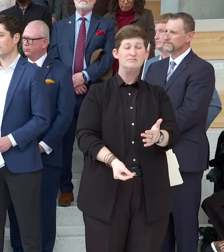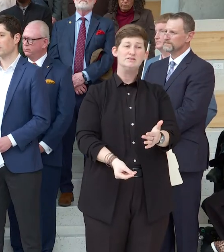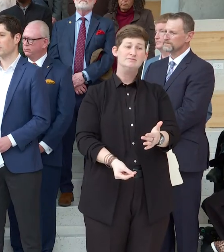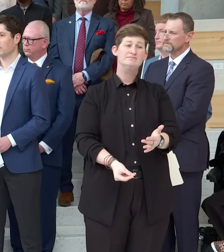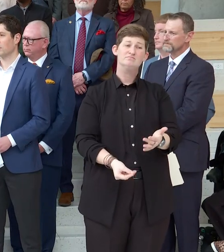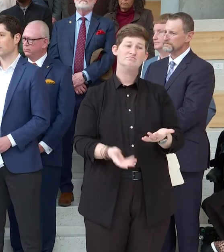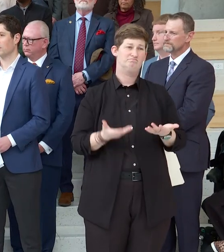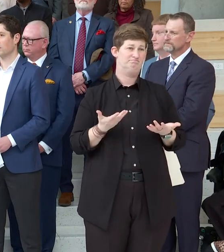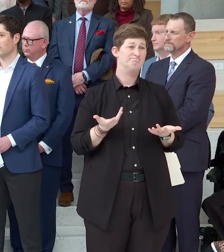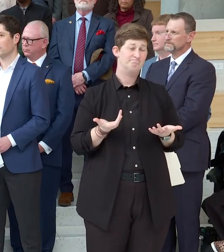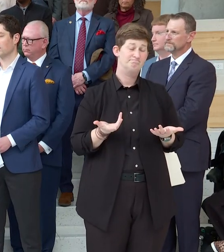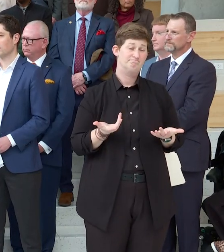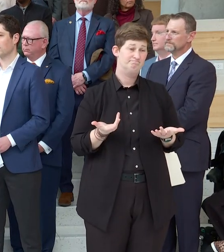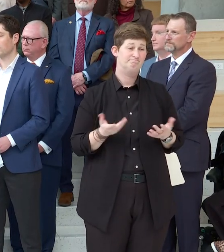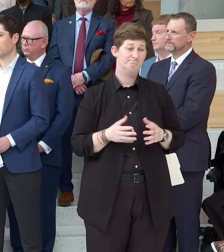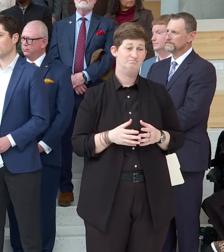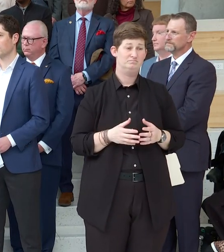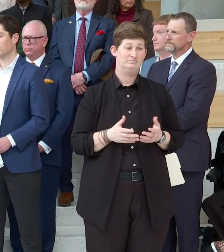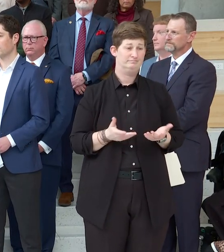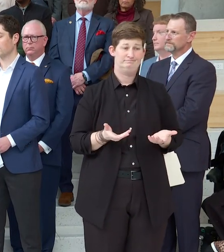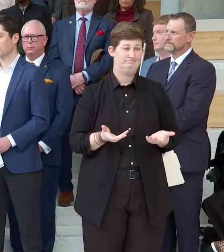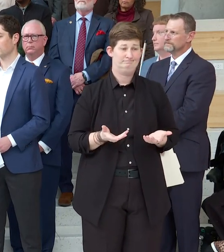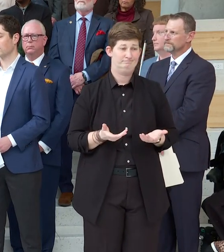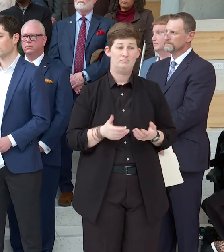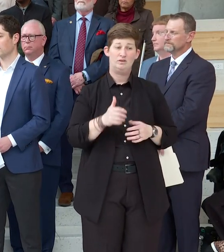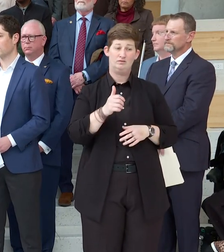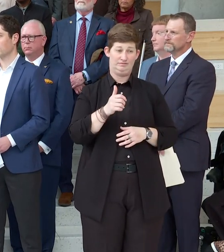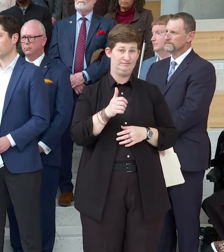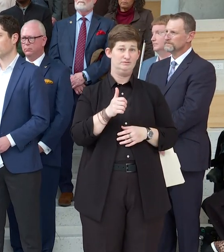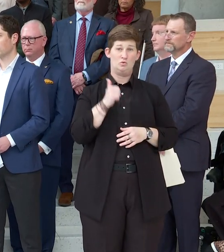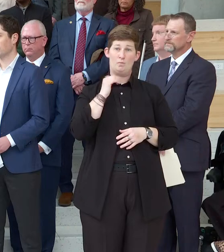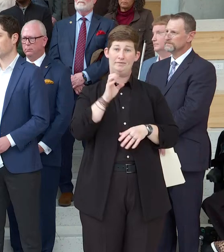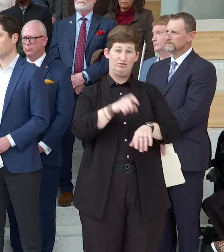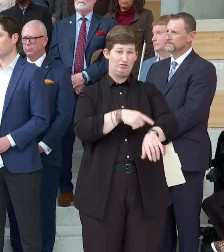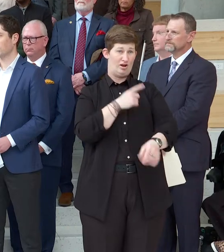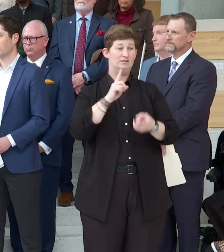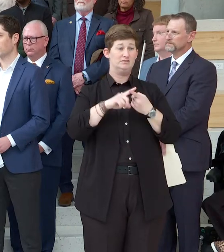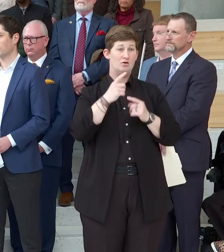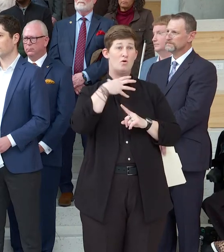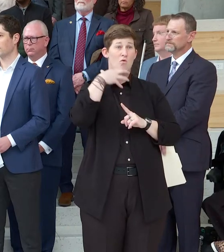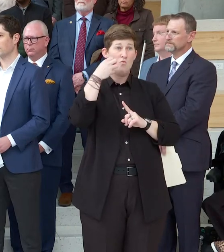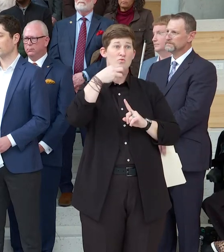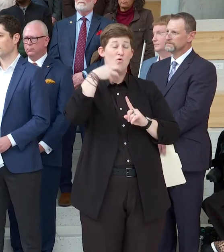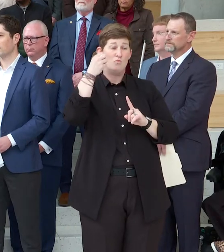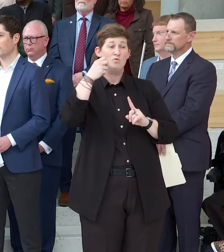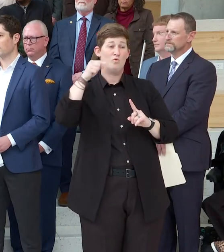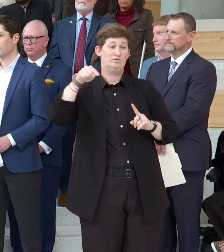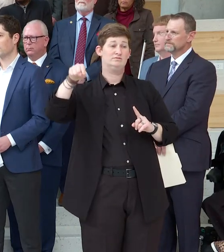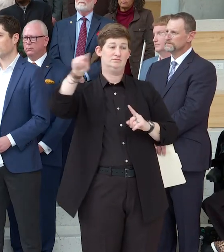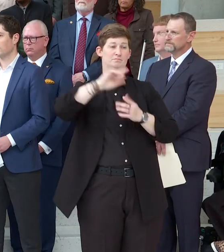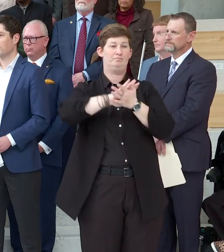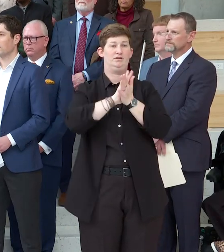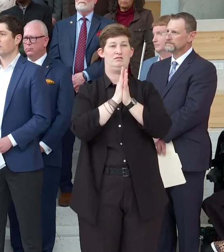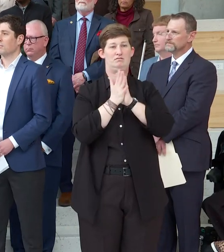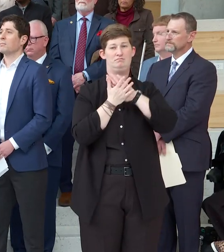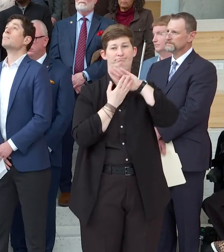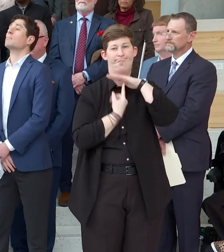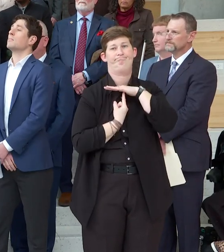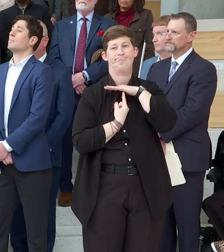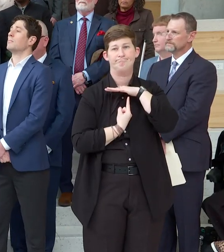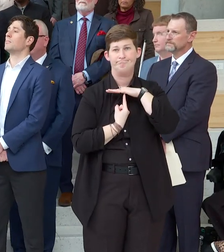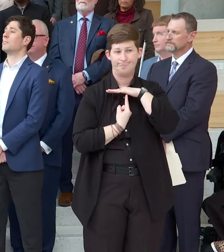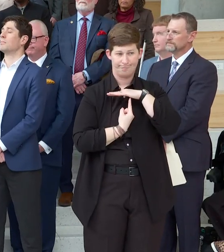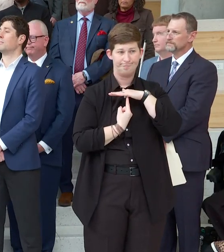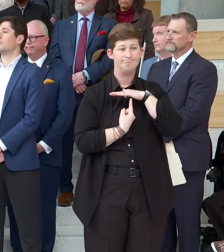not take long, let me tell you, as you age, it doesn't take that long to be alone where you start to experience a